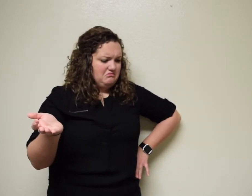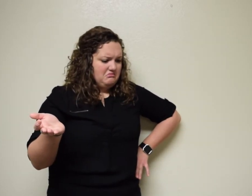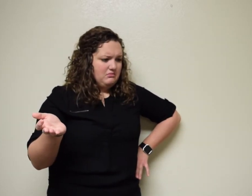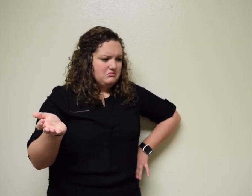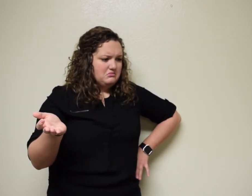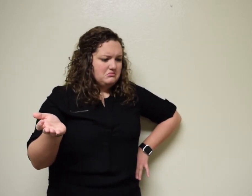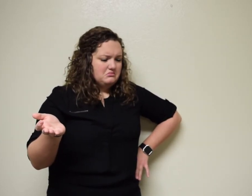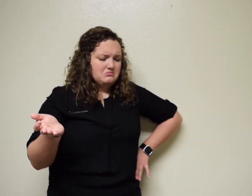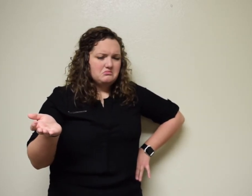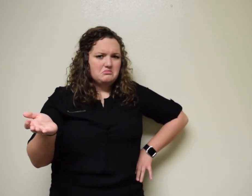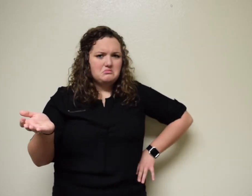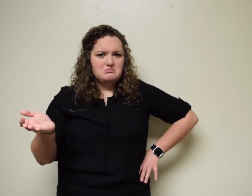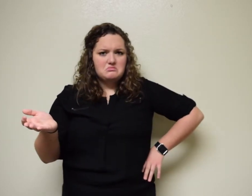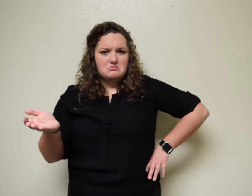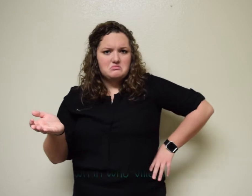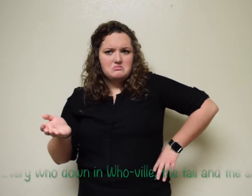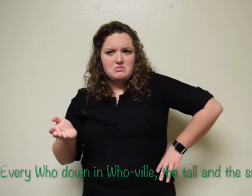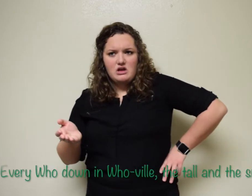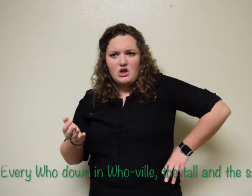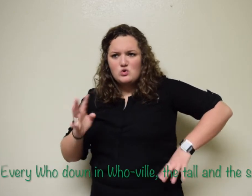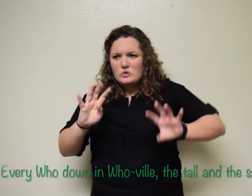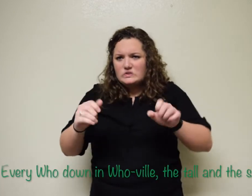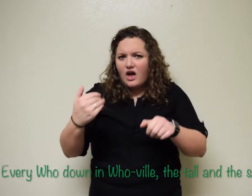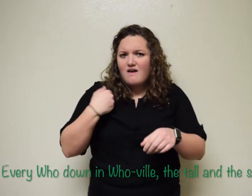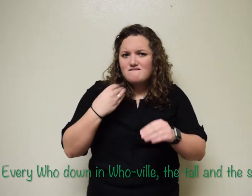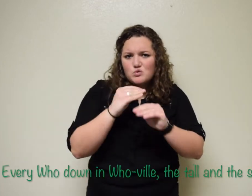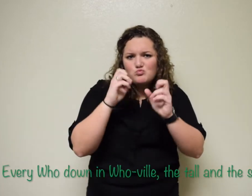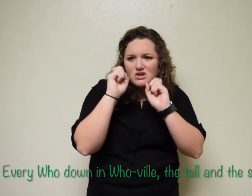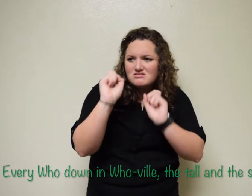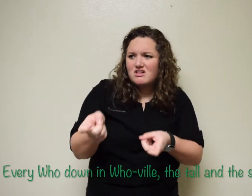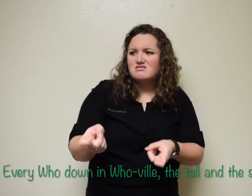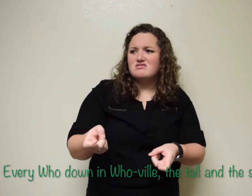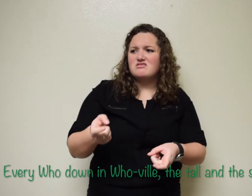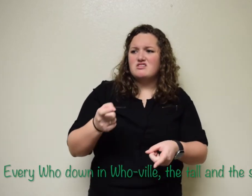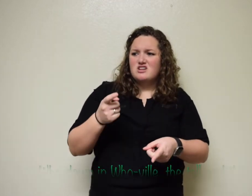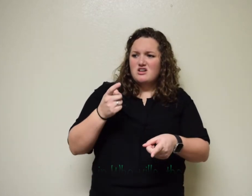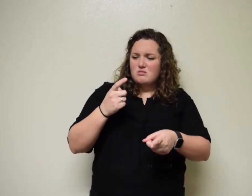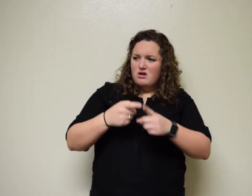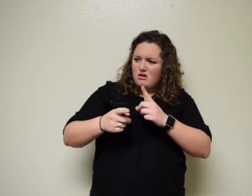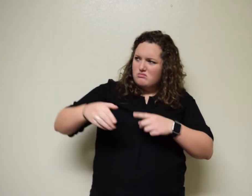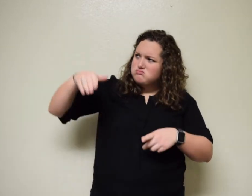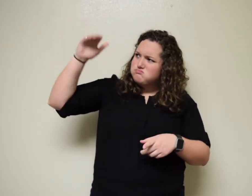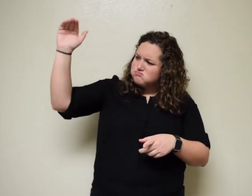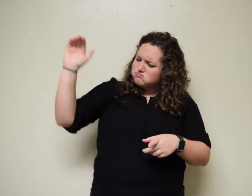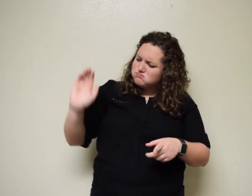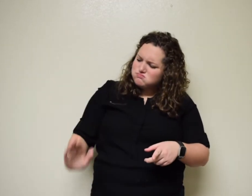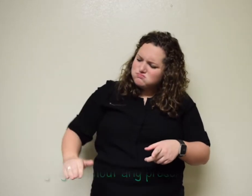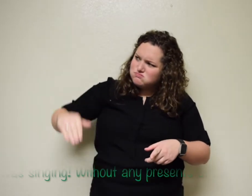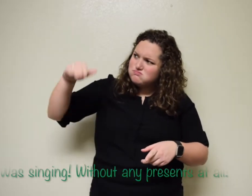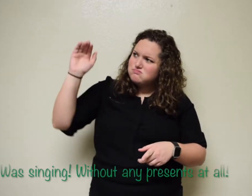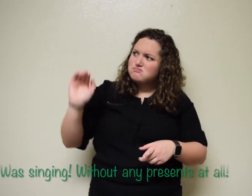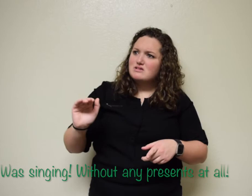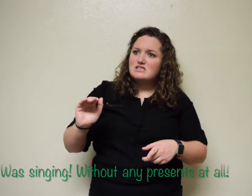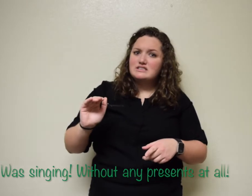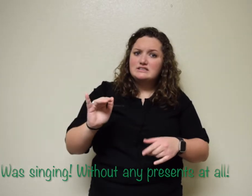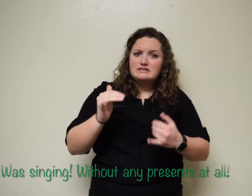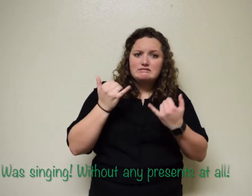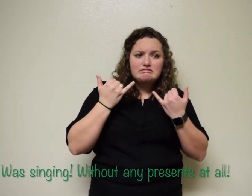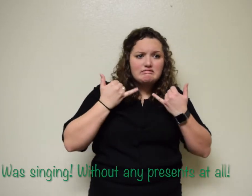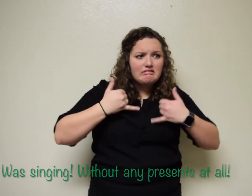every who down in whoville the tall and the small was singing without any presents at